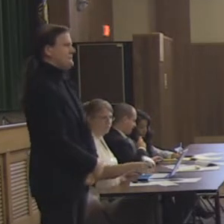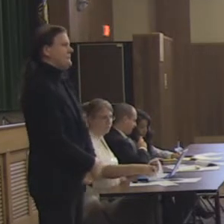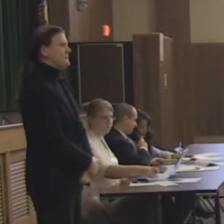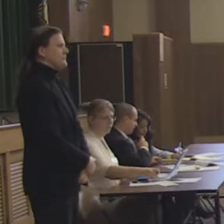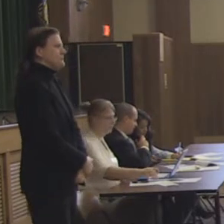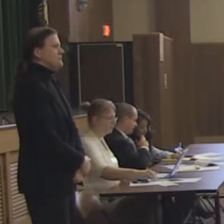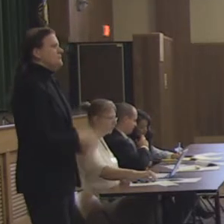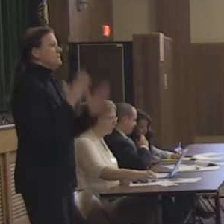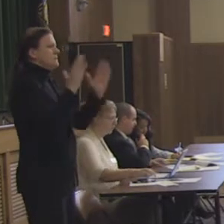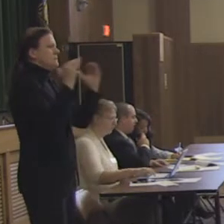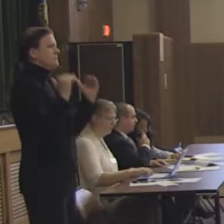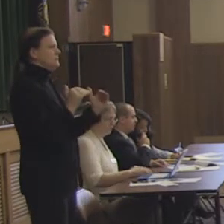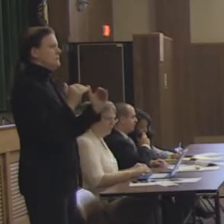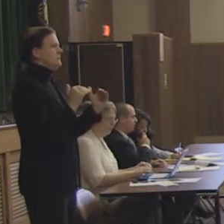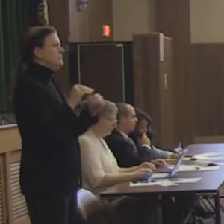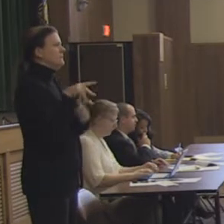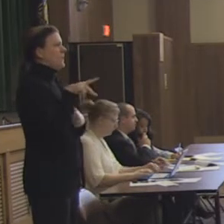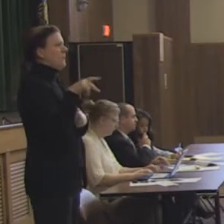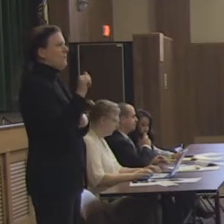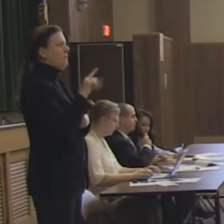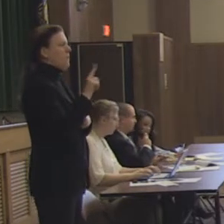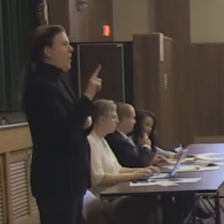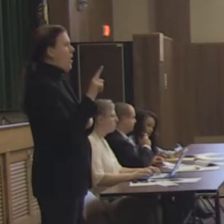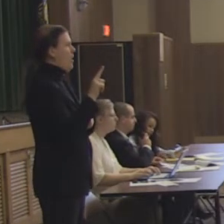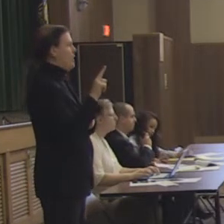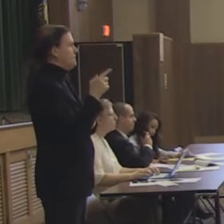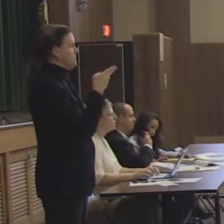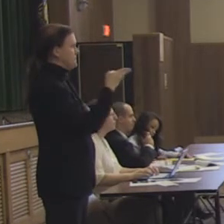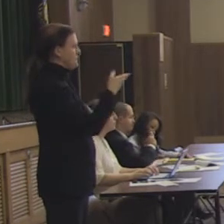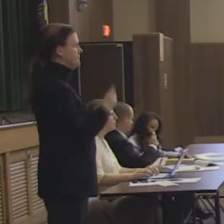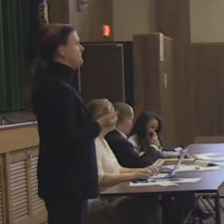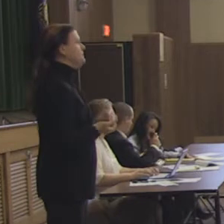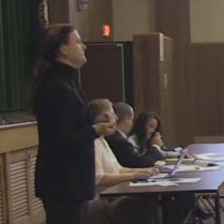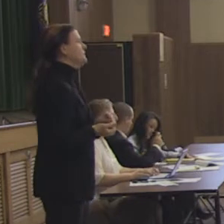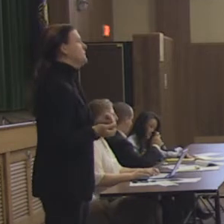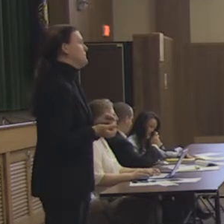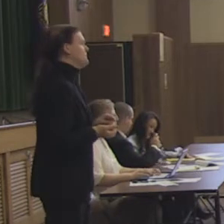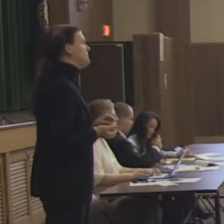Thank you. And next up we have Paul Zazadny.